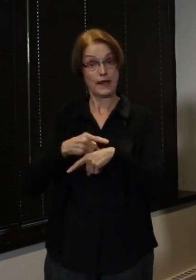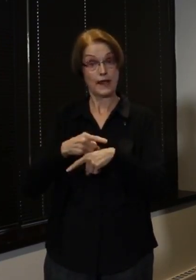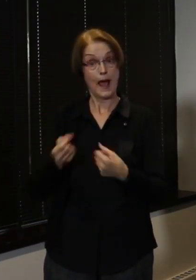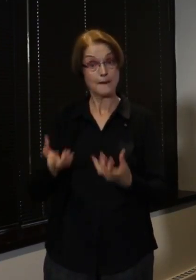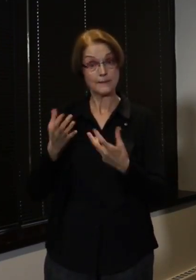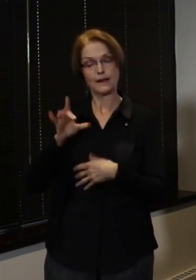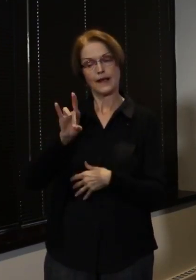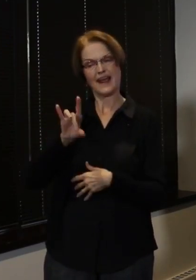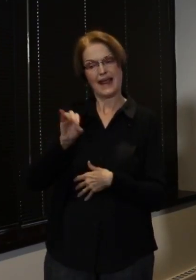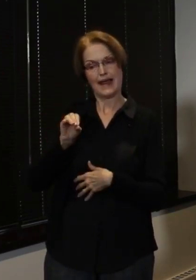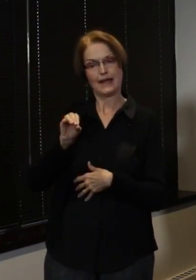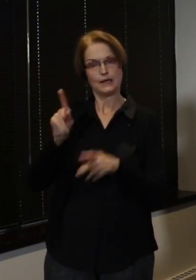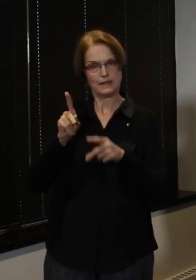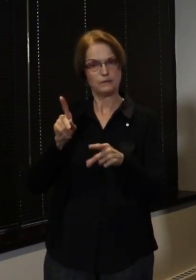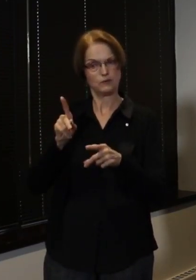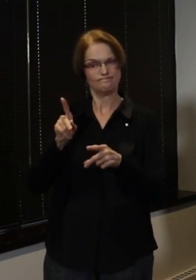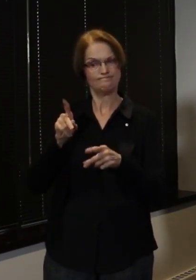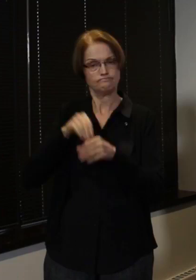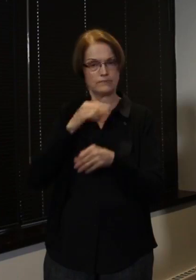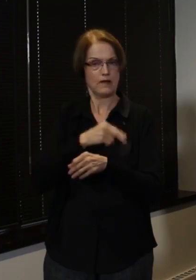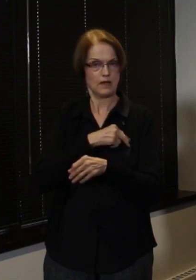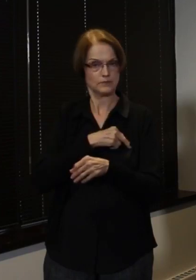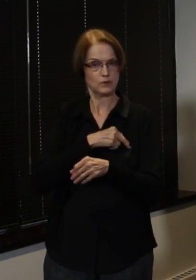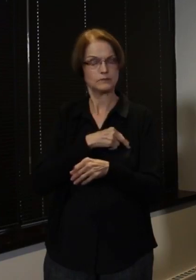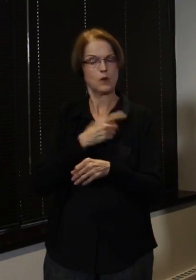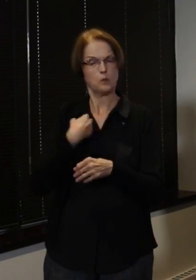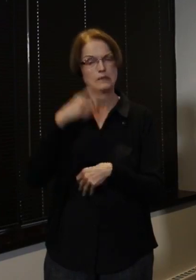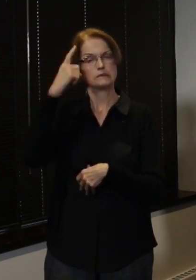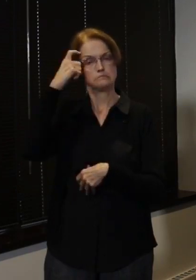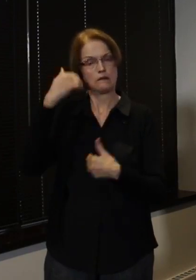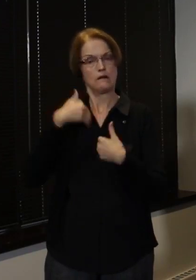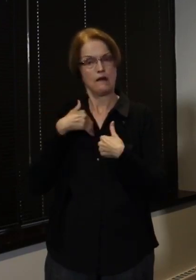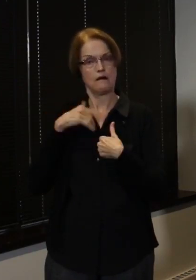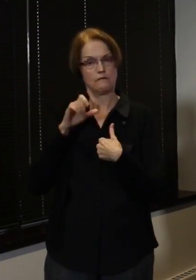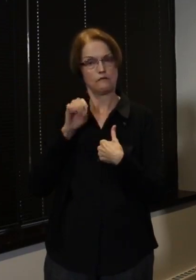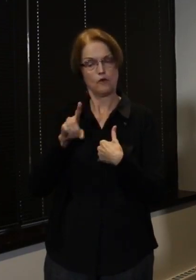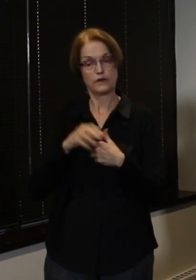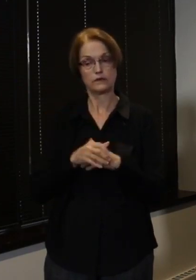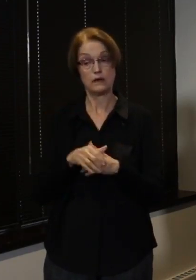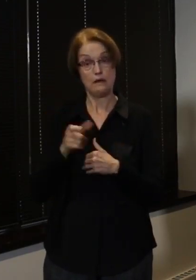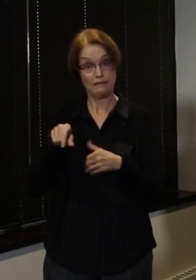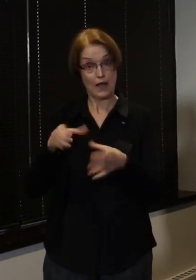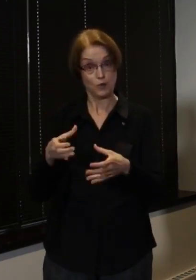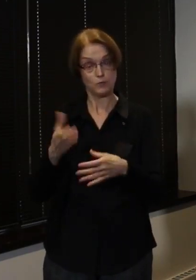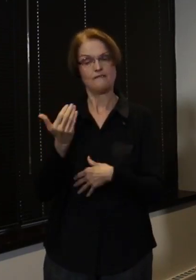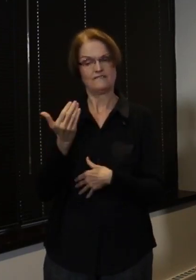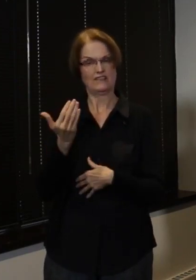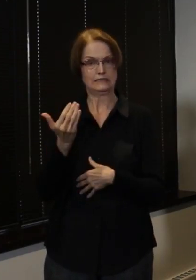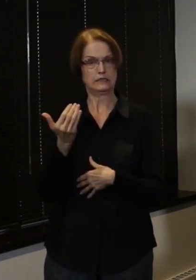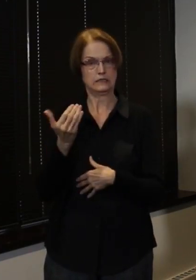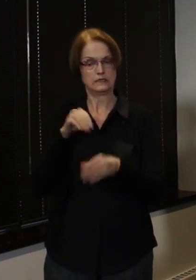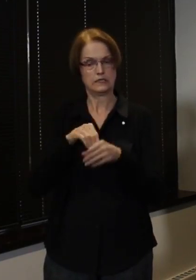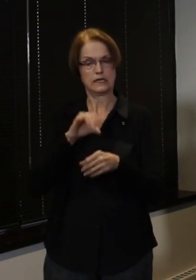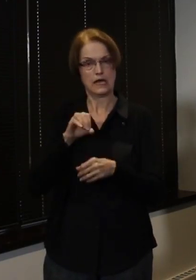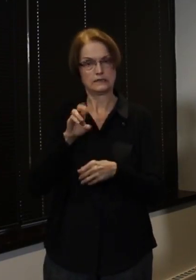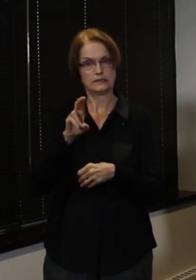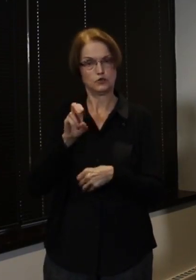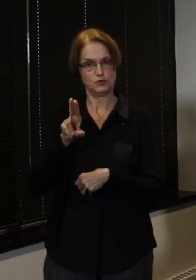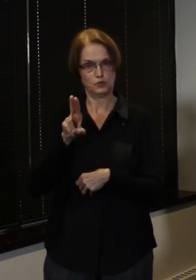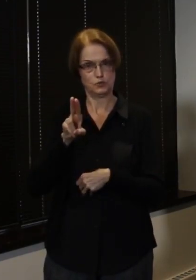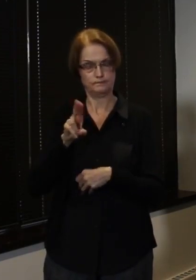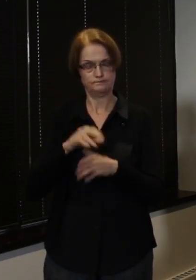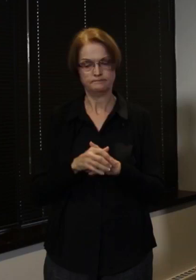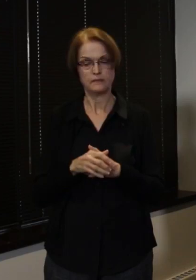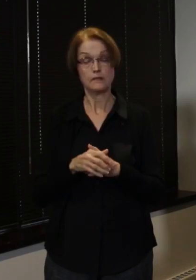80 hospitalizations of suspected COVID patients. We have 15 suspected COVID patients in our intensive care